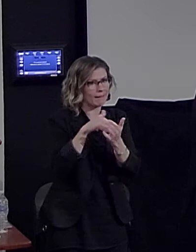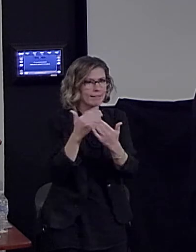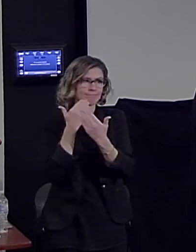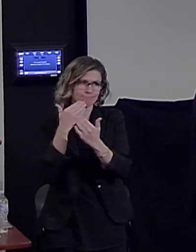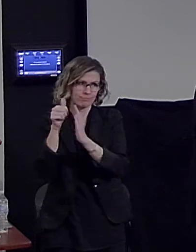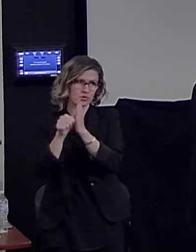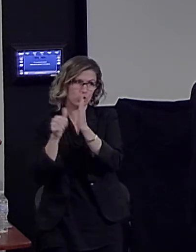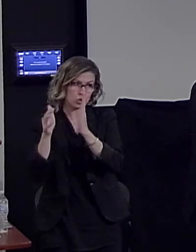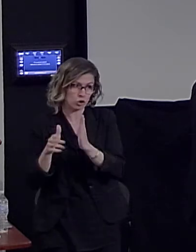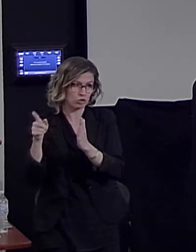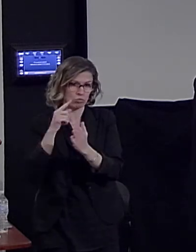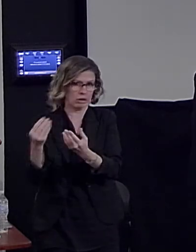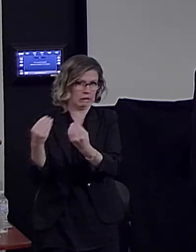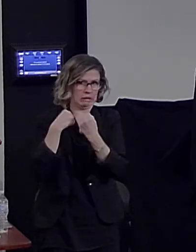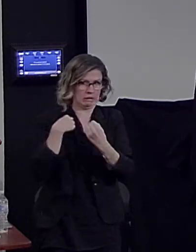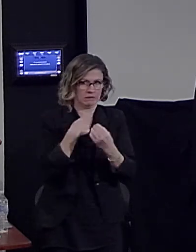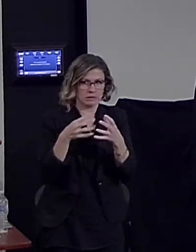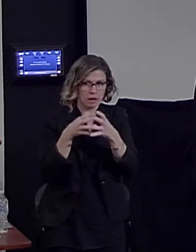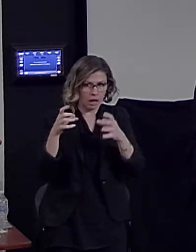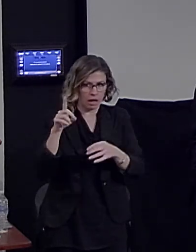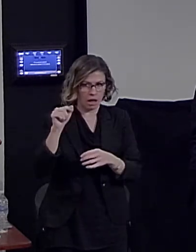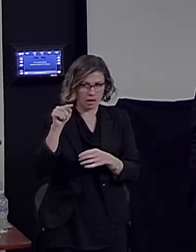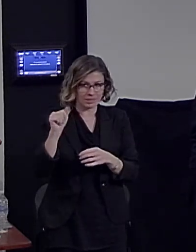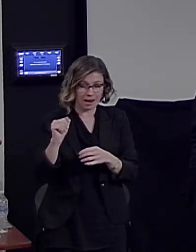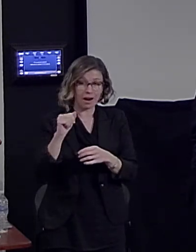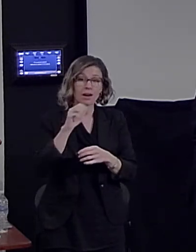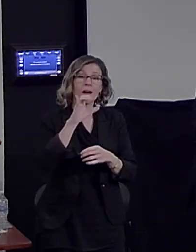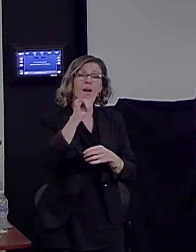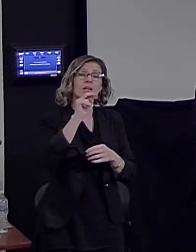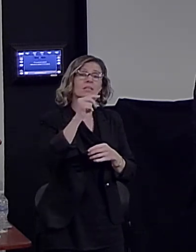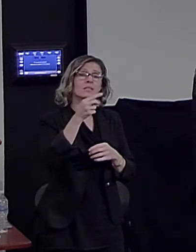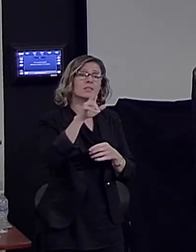provided us with a lot of data. The cingulate is this